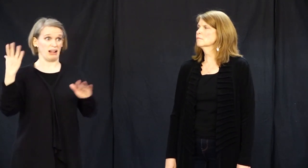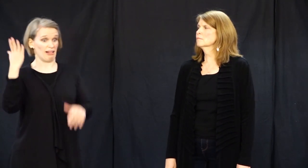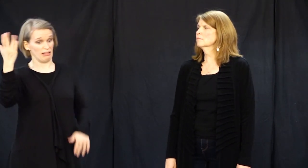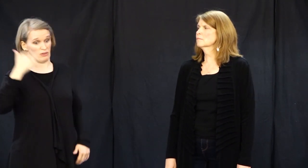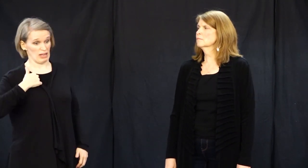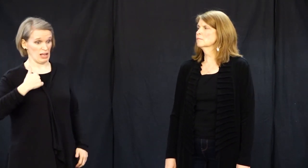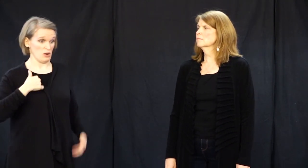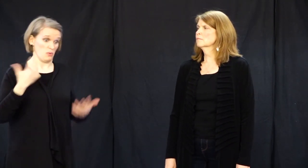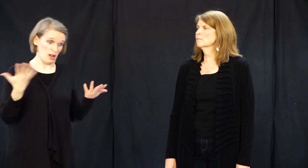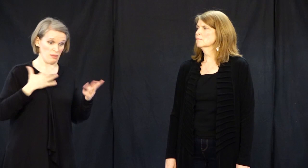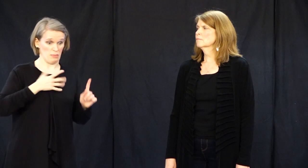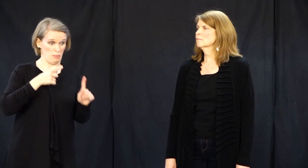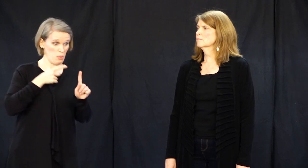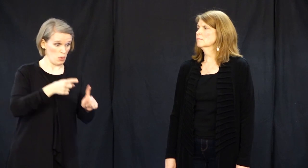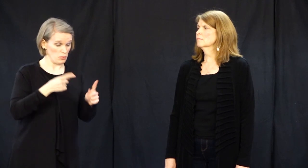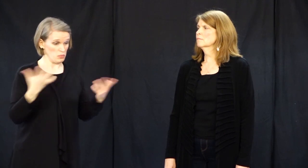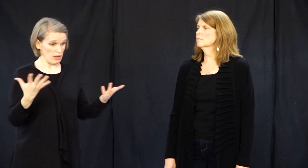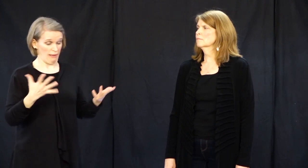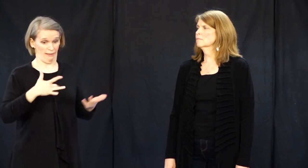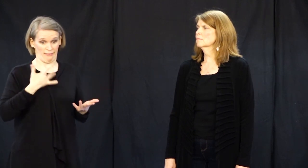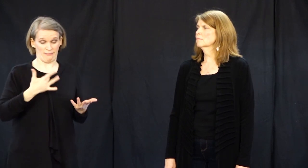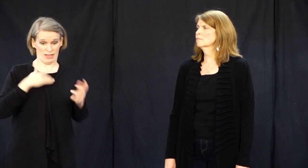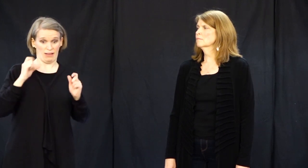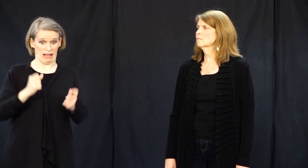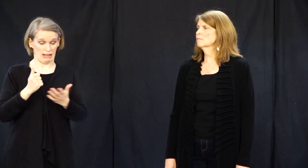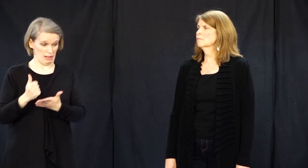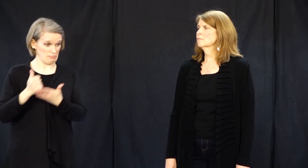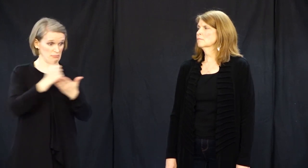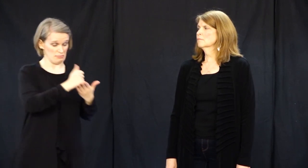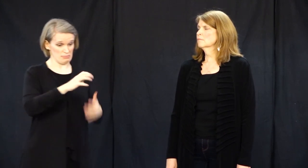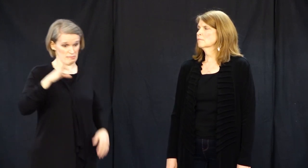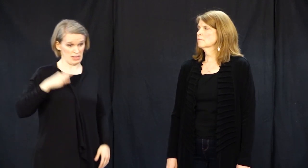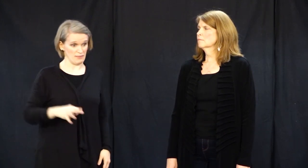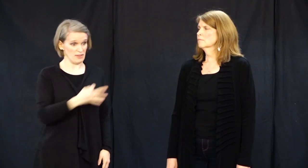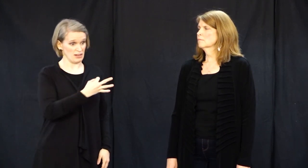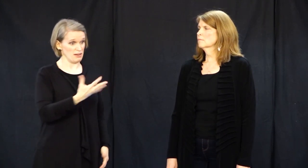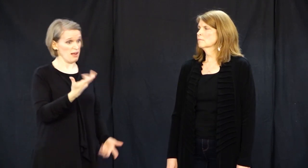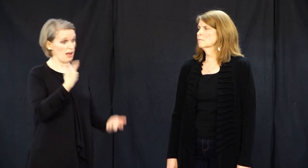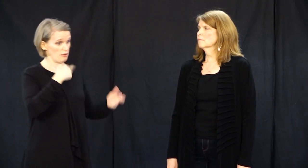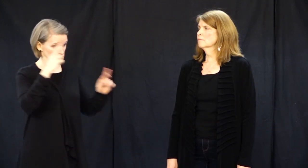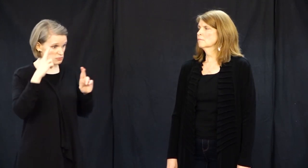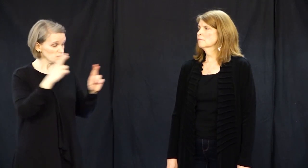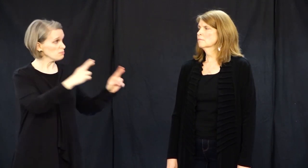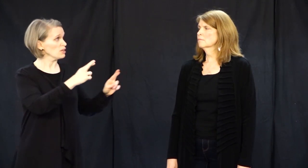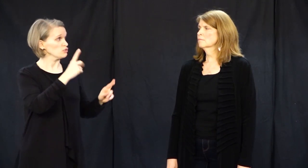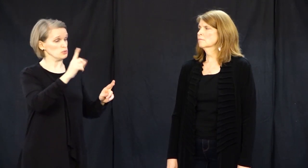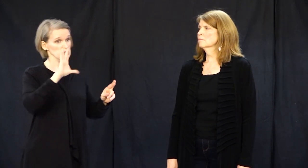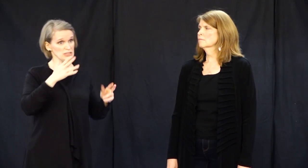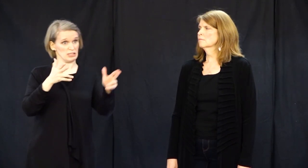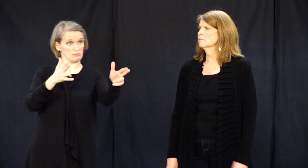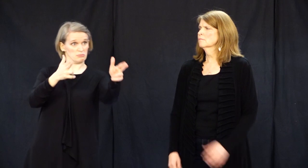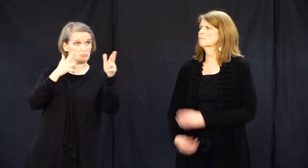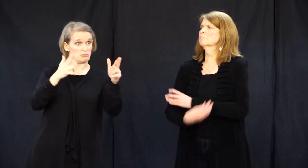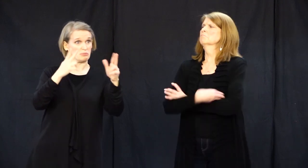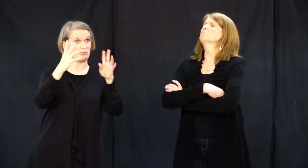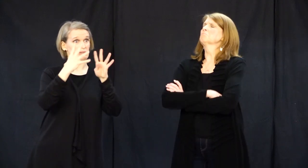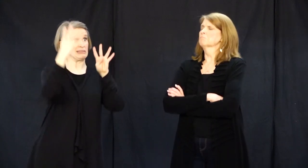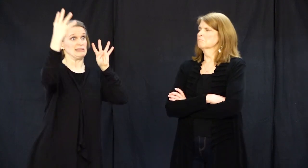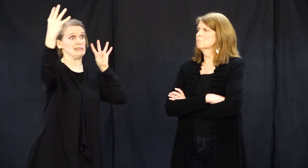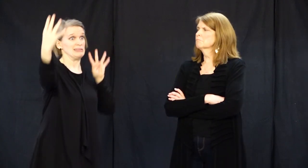summary, I think that I could be of some assistance. I admire how you keep firing when the British from a distance. I have some